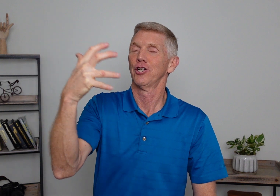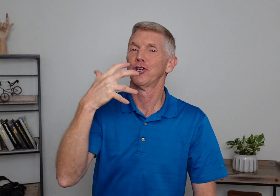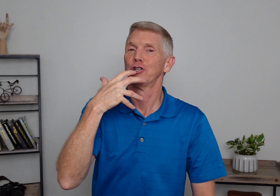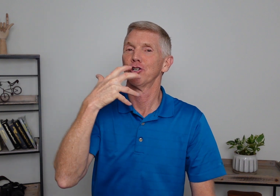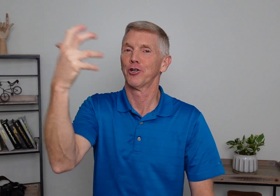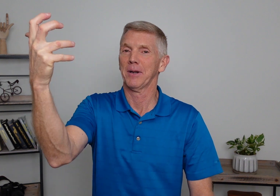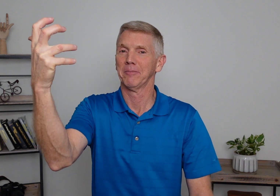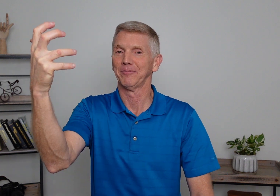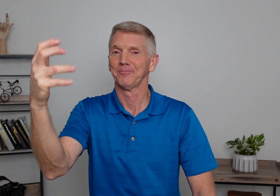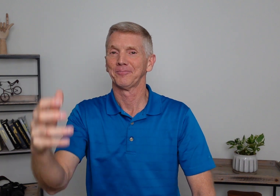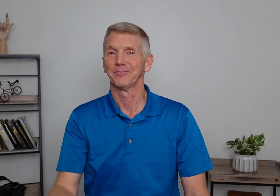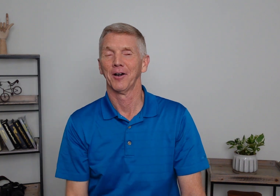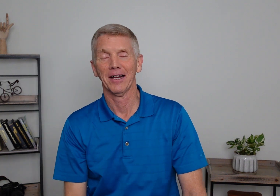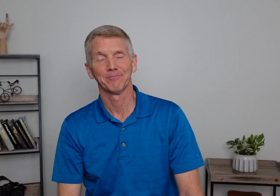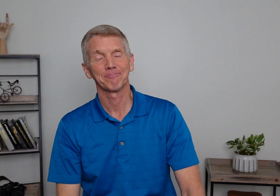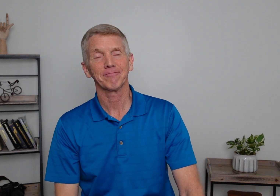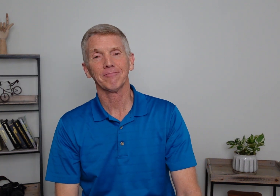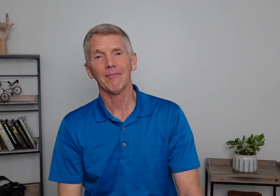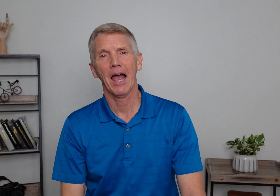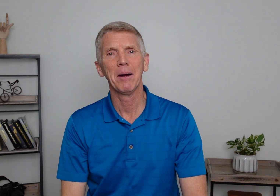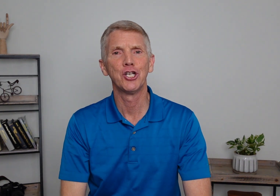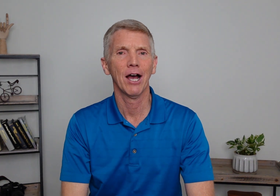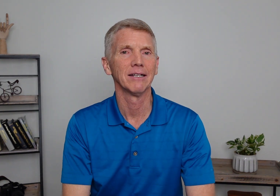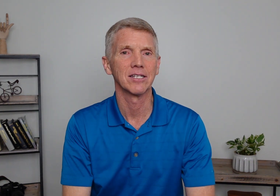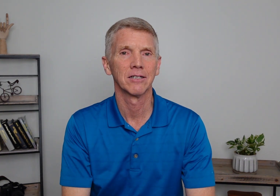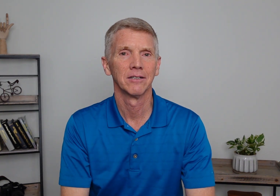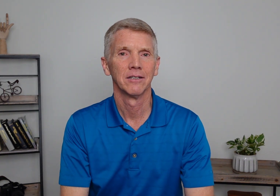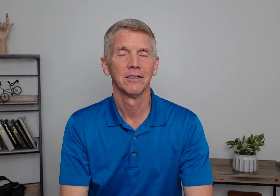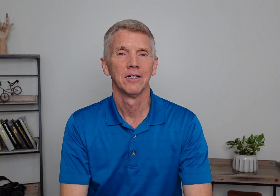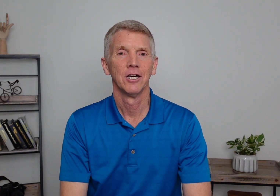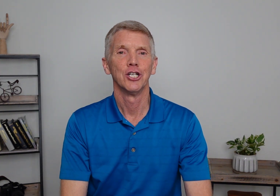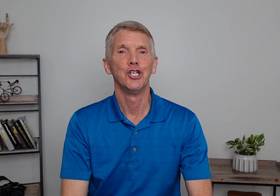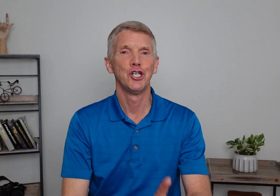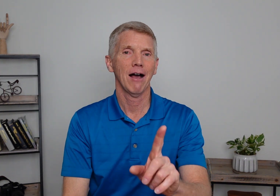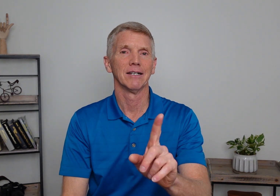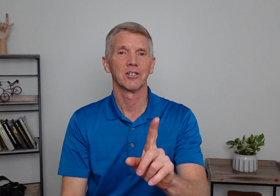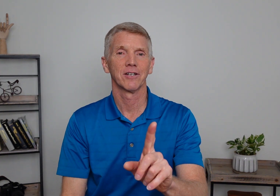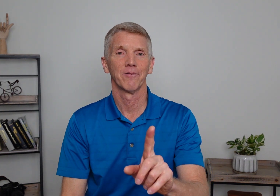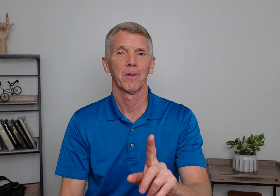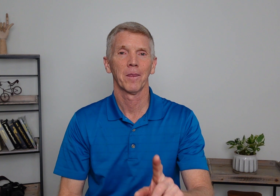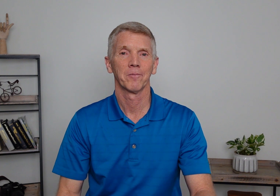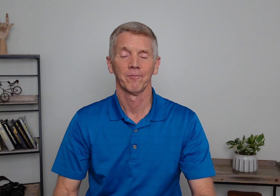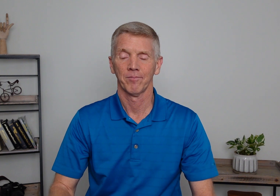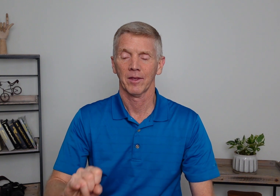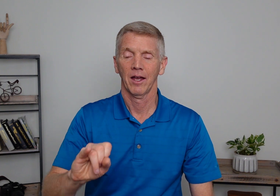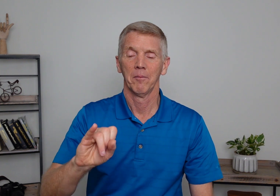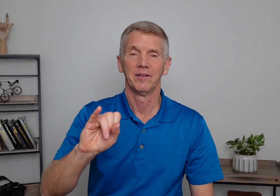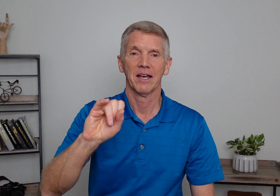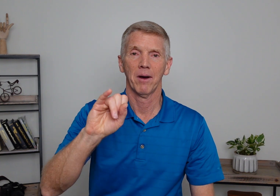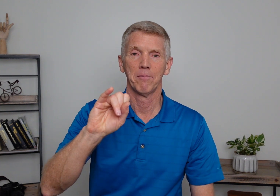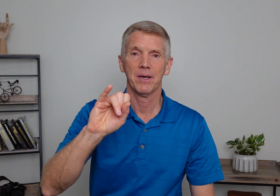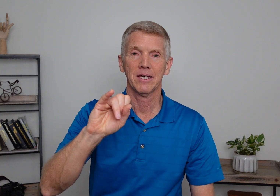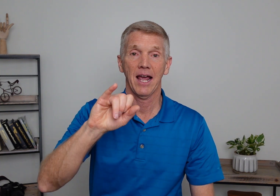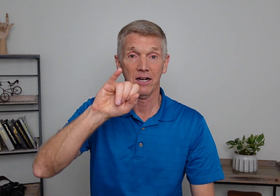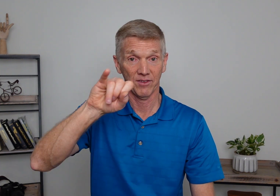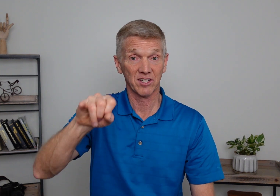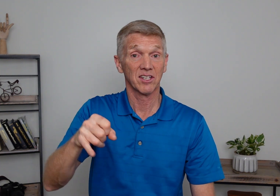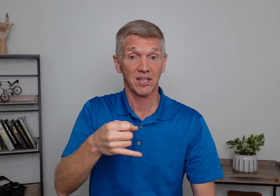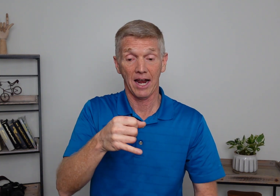To scream, right? How about jealous? Jealous. I'm gonna take my pinky hand. This is the sign, this